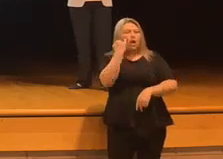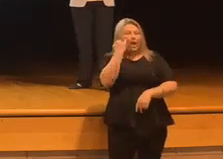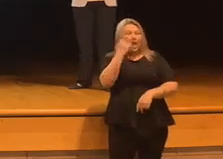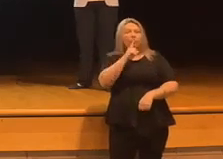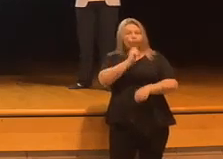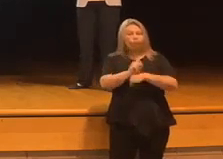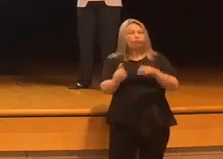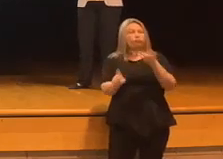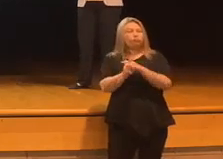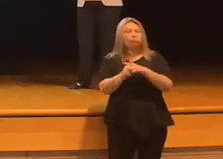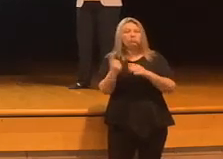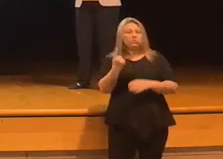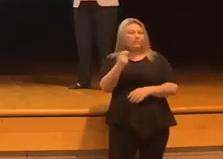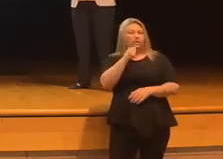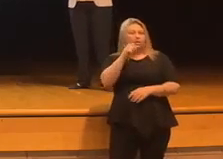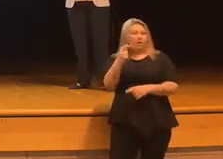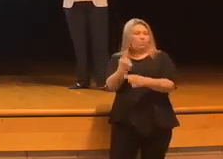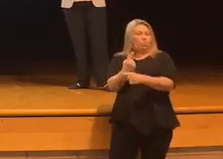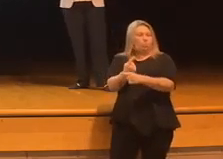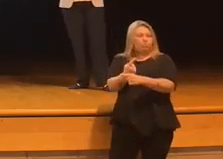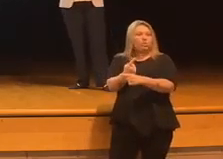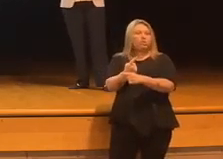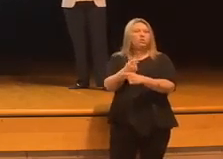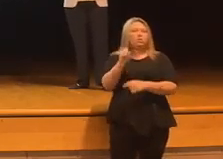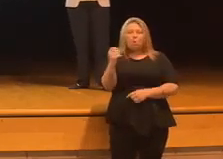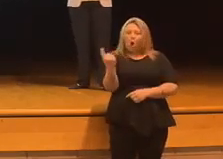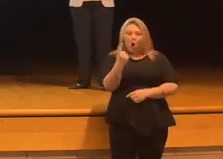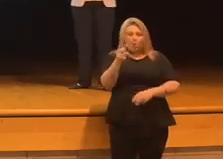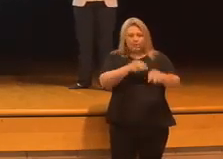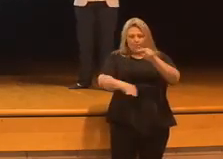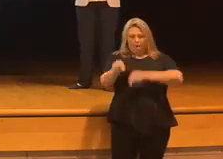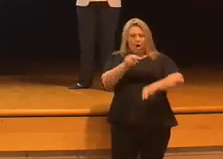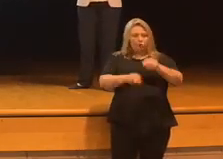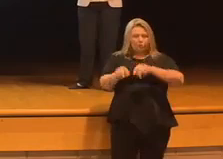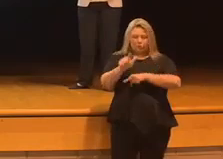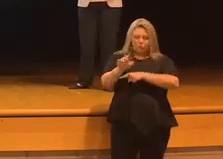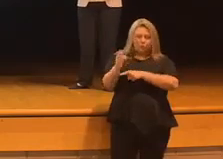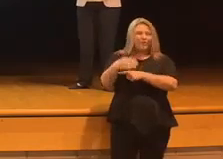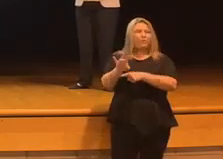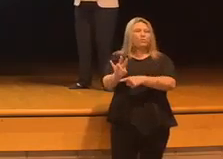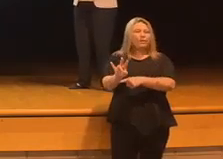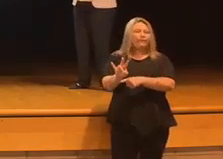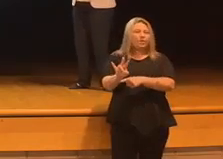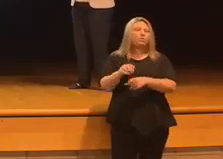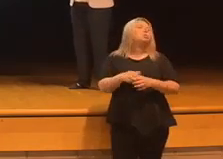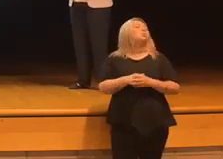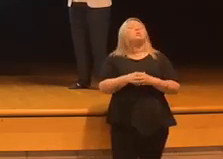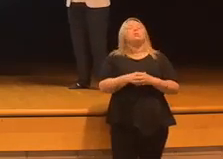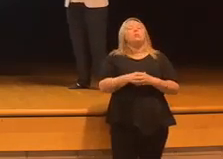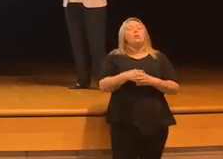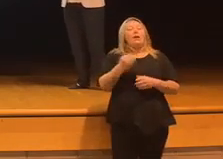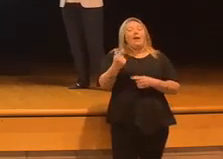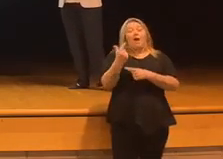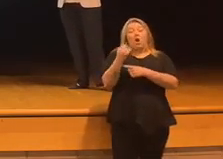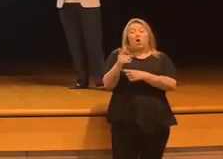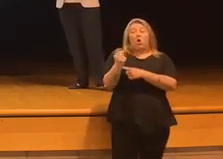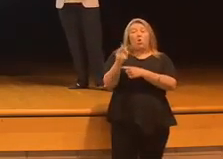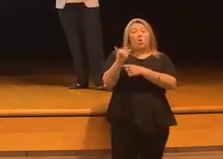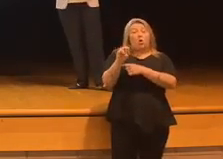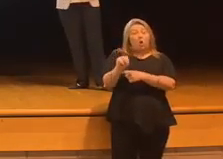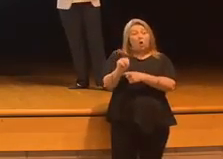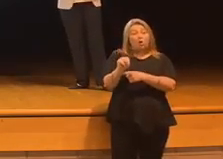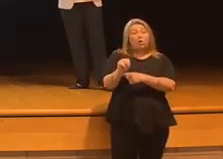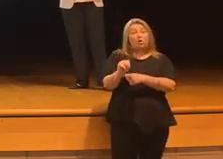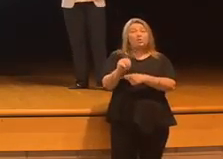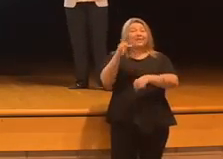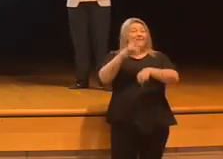content. So it's always monitoring in the background. Another thing, GoGuardian is available to